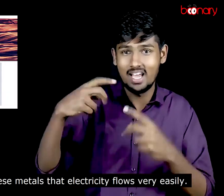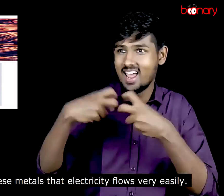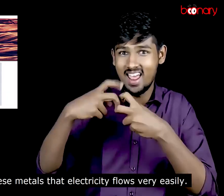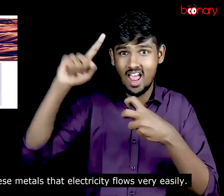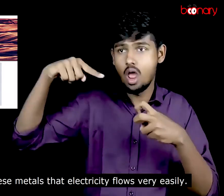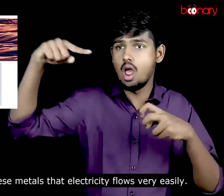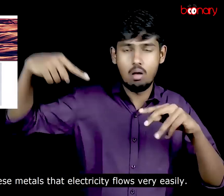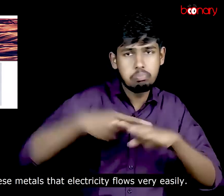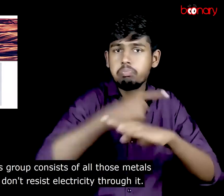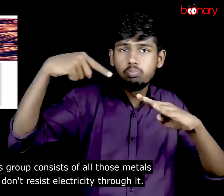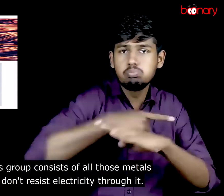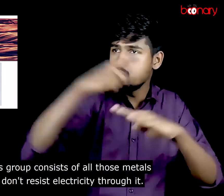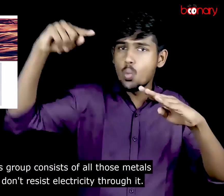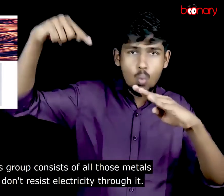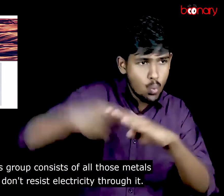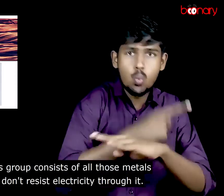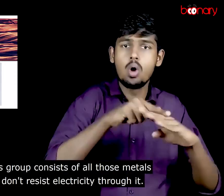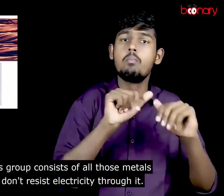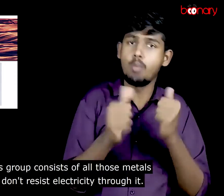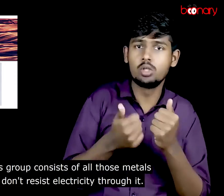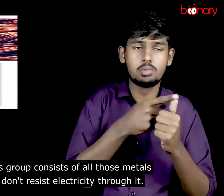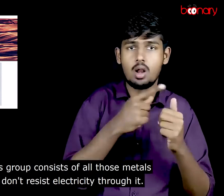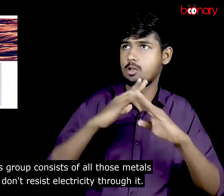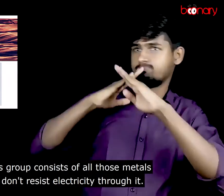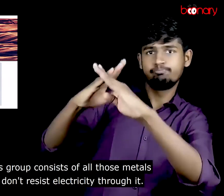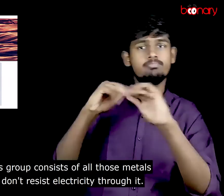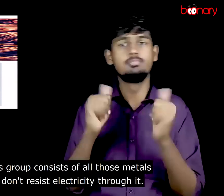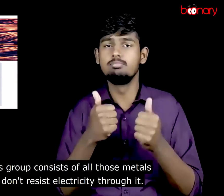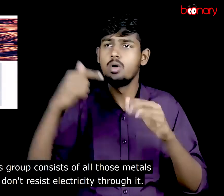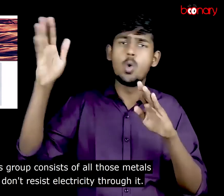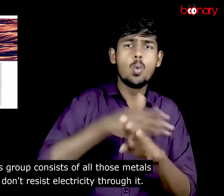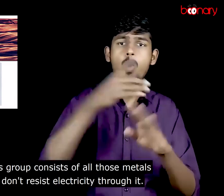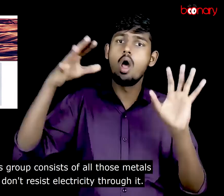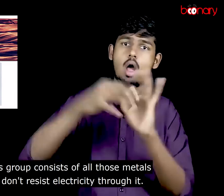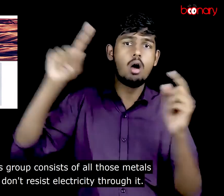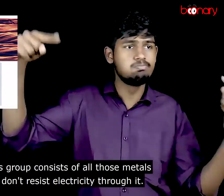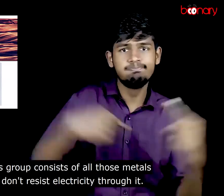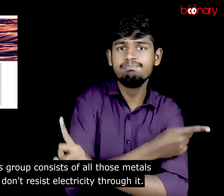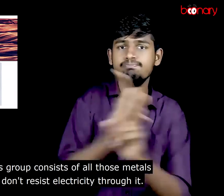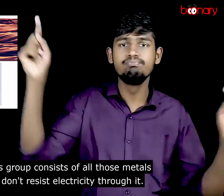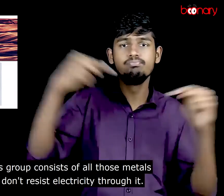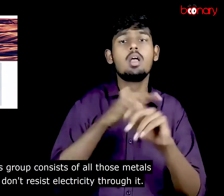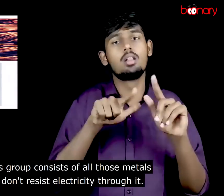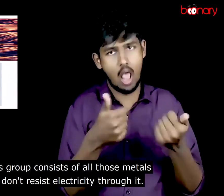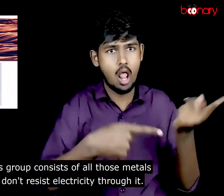easily. So this group consists of all those metals that don't resist electricity through it.